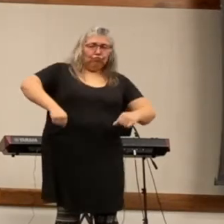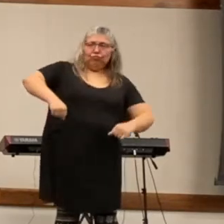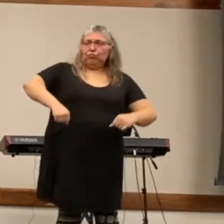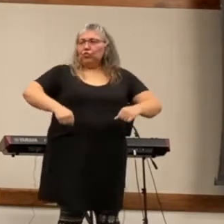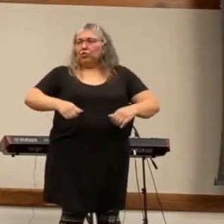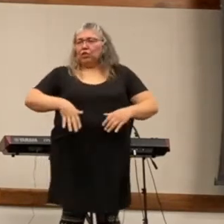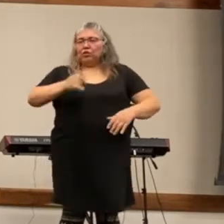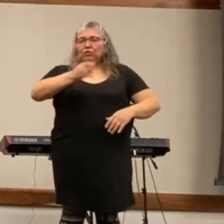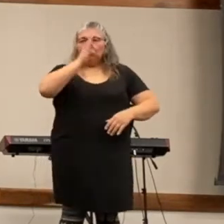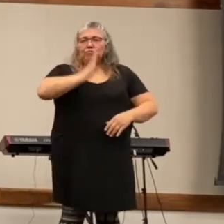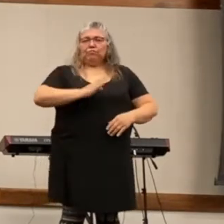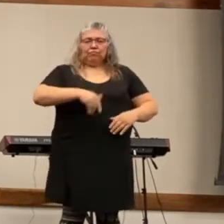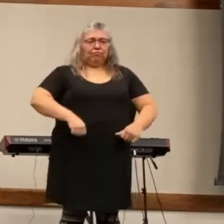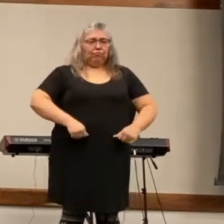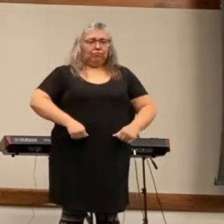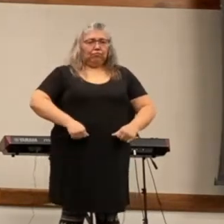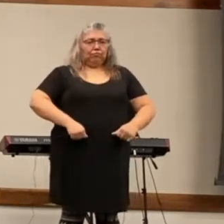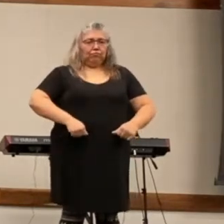Like rigid, stiff.